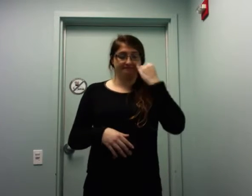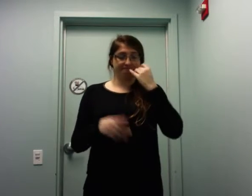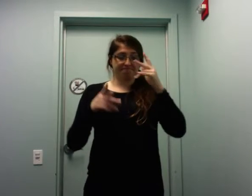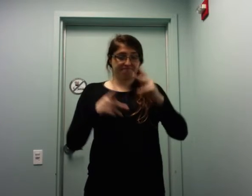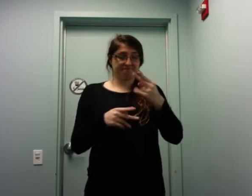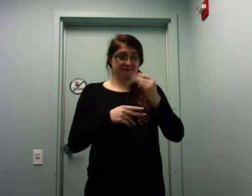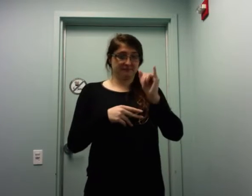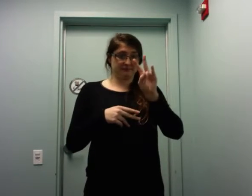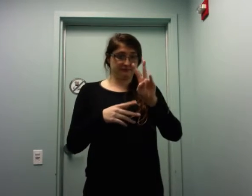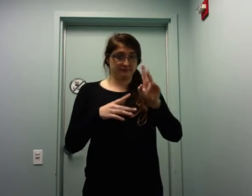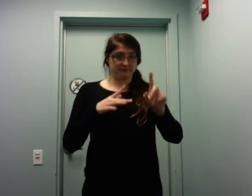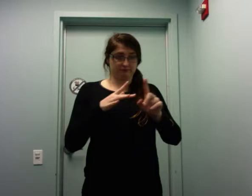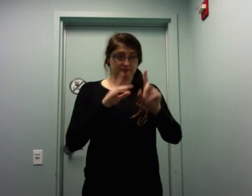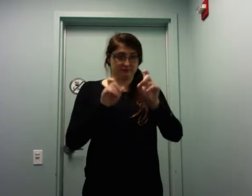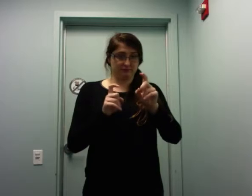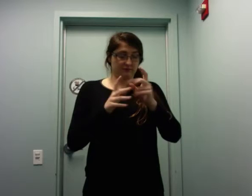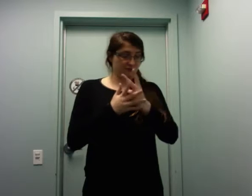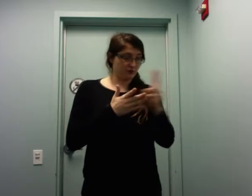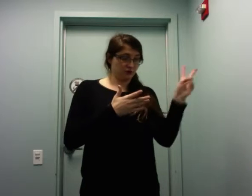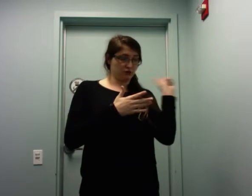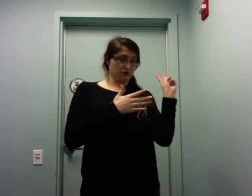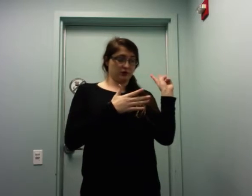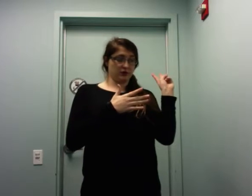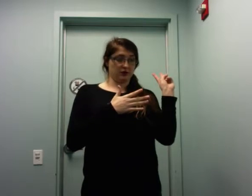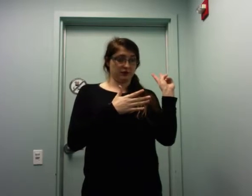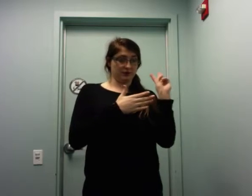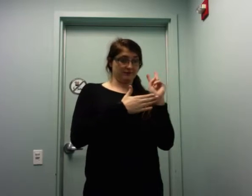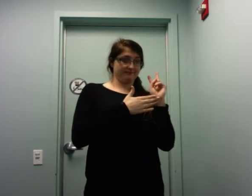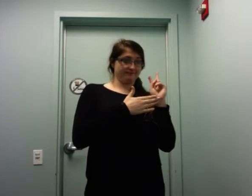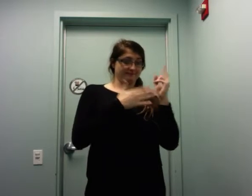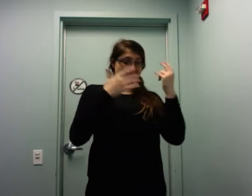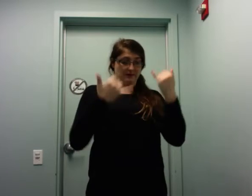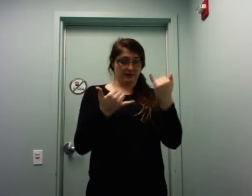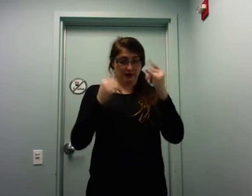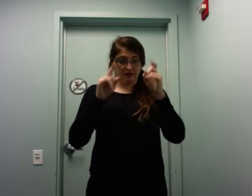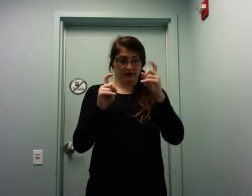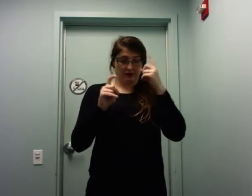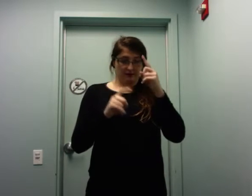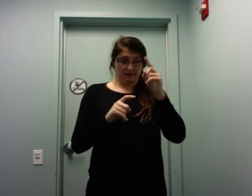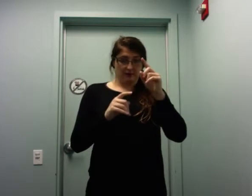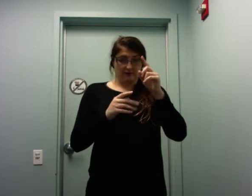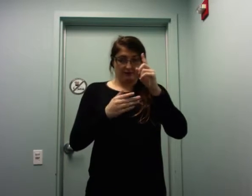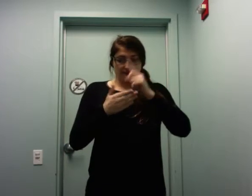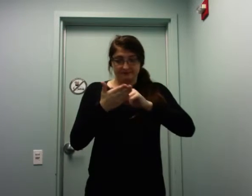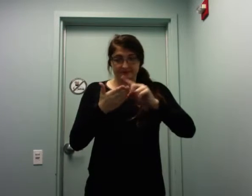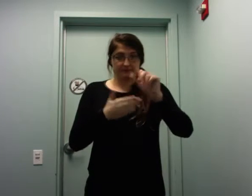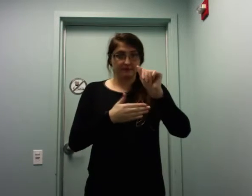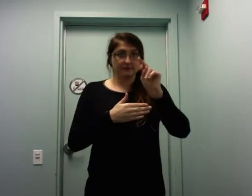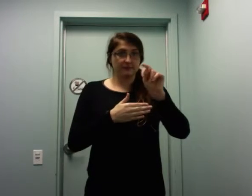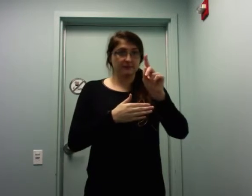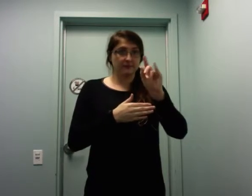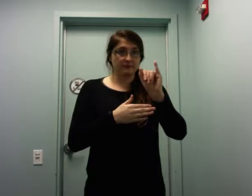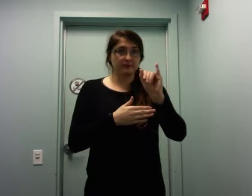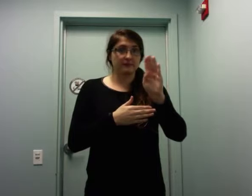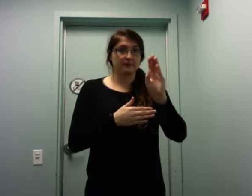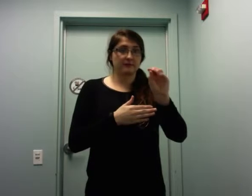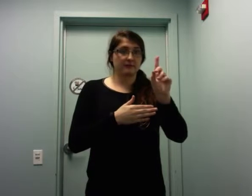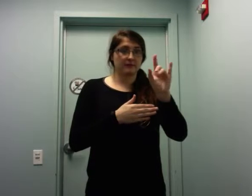the test would come back negative. It would be a false negative. A person would truly be infected and could